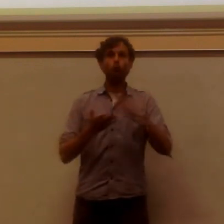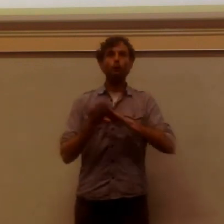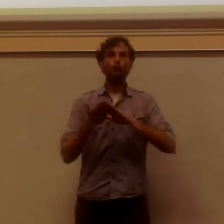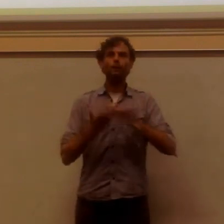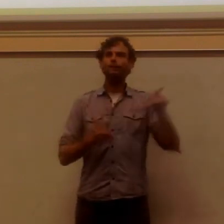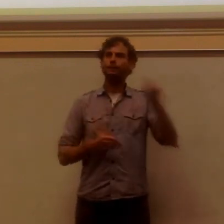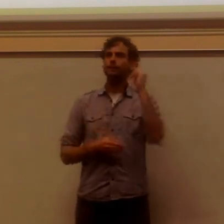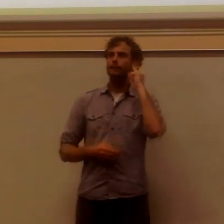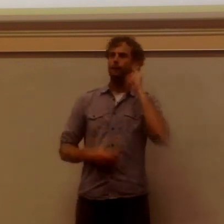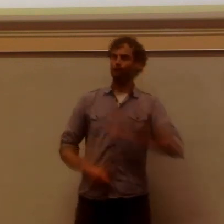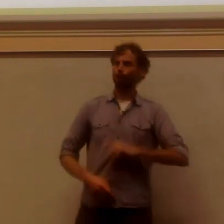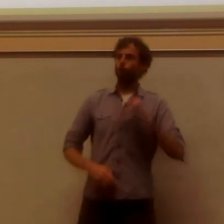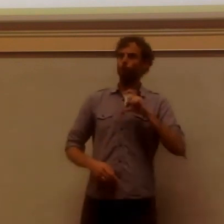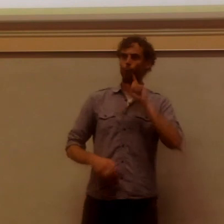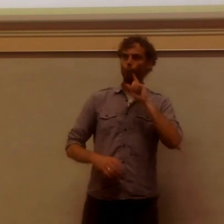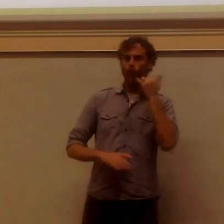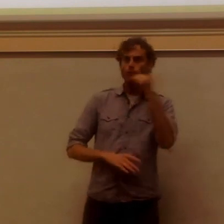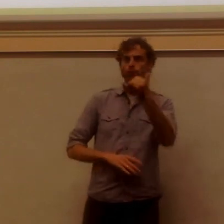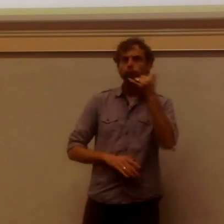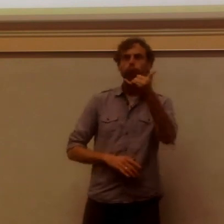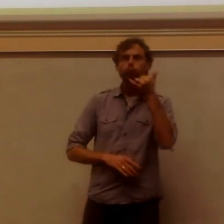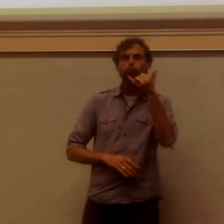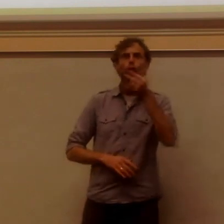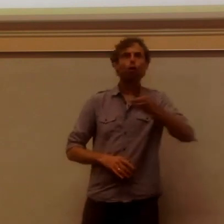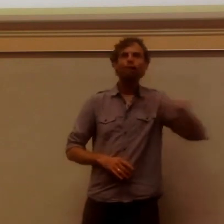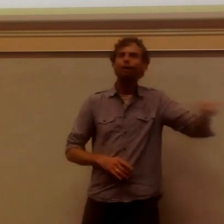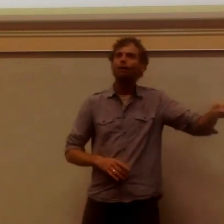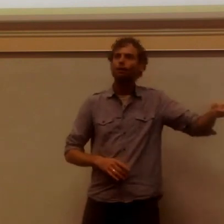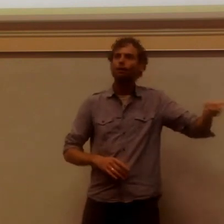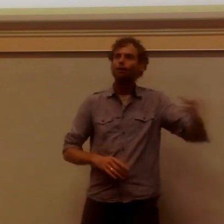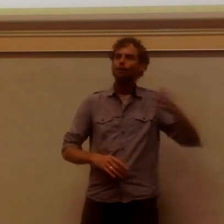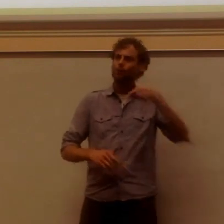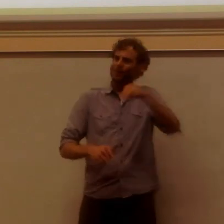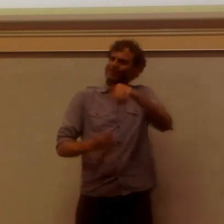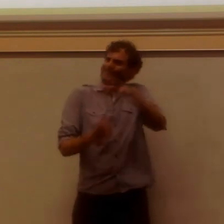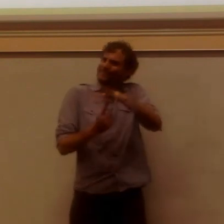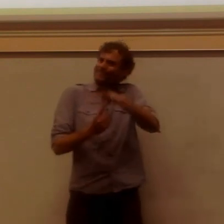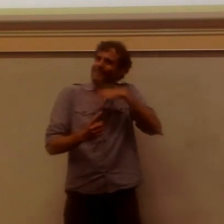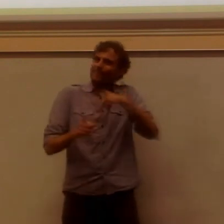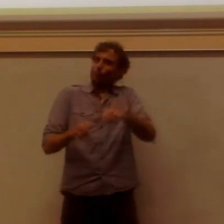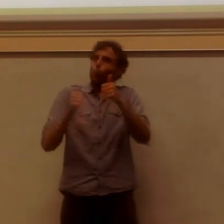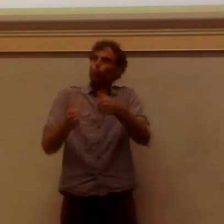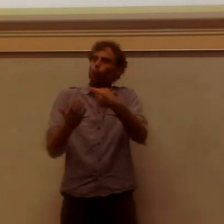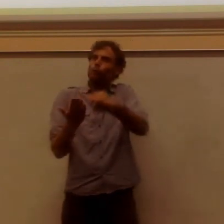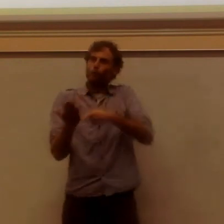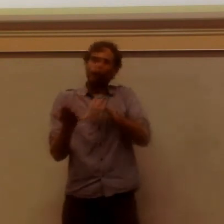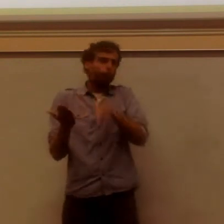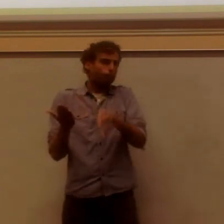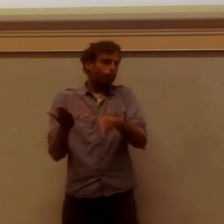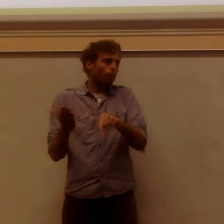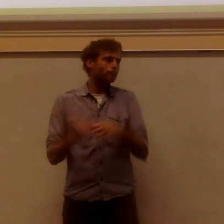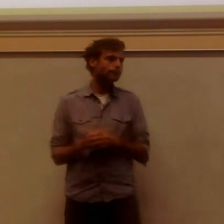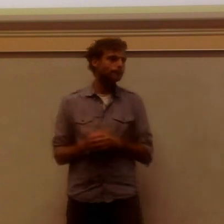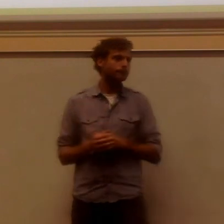would encourage this co-constructive interaction, so it would make it a much safer and more pleasant, comfortable